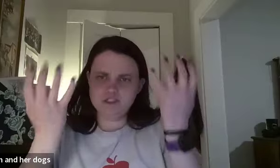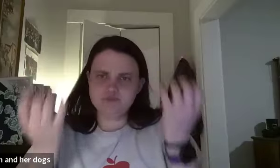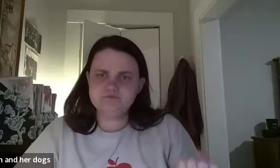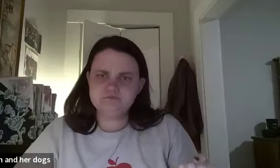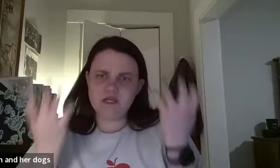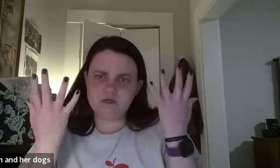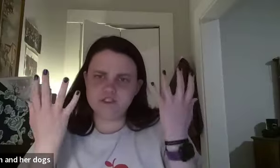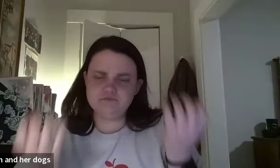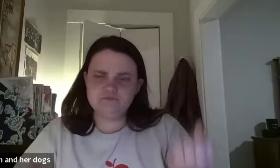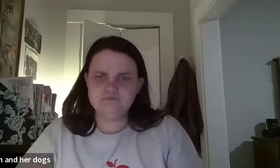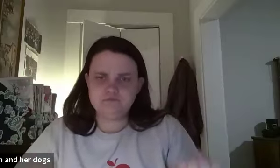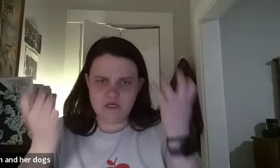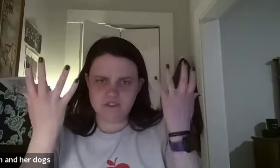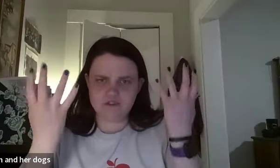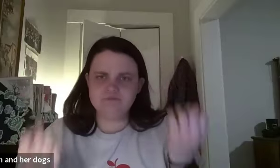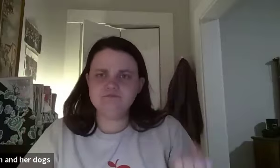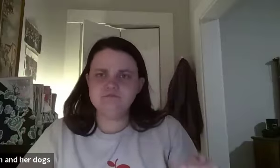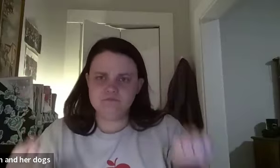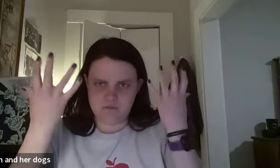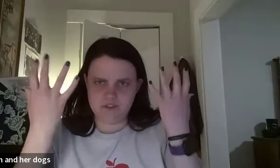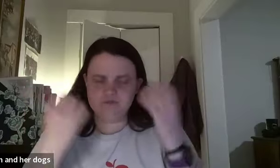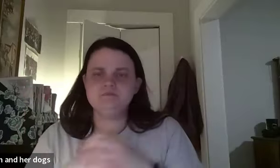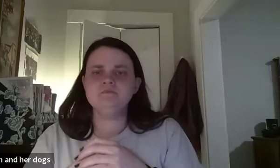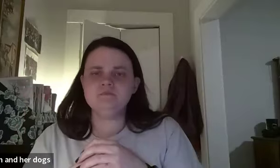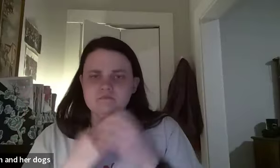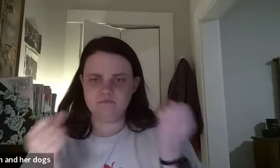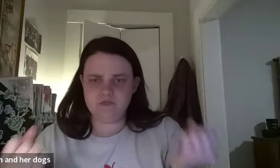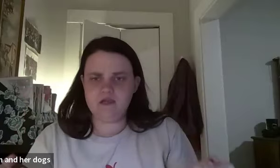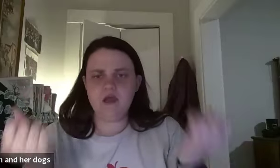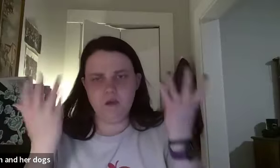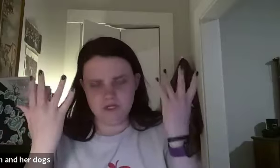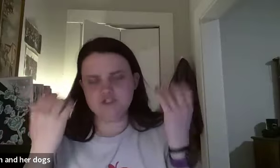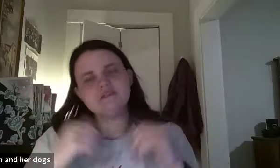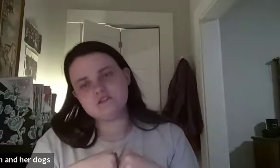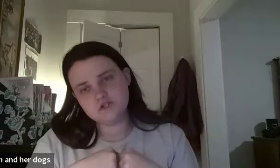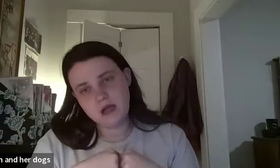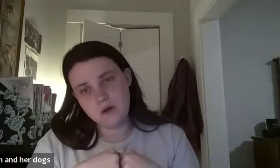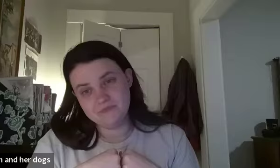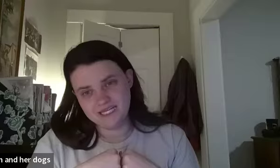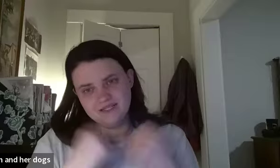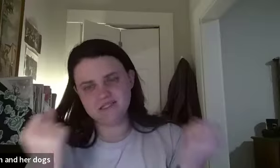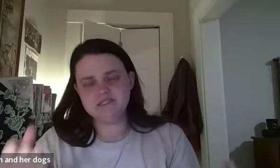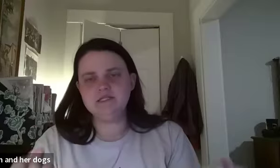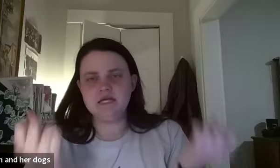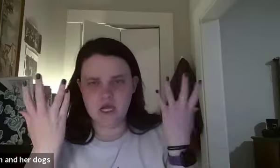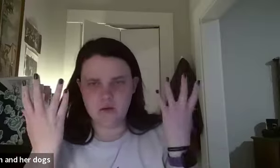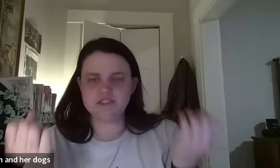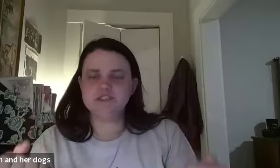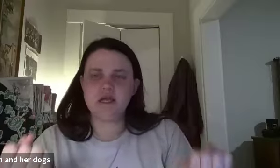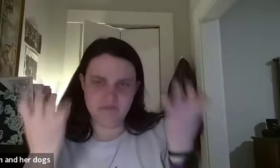much? How much? How much? How much? Okay, how much? This is also how many. How much? How